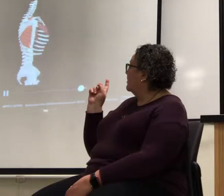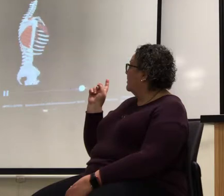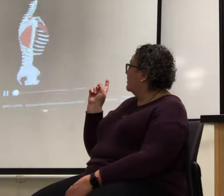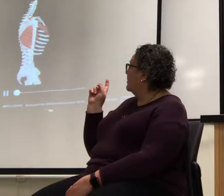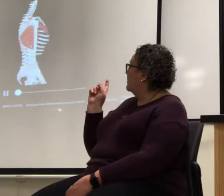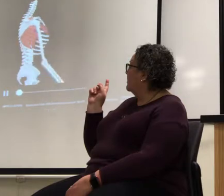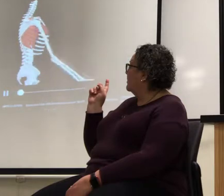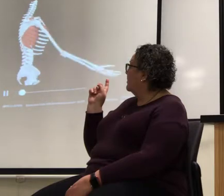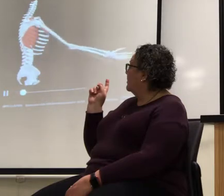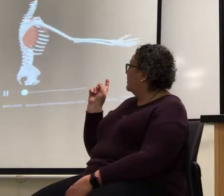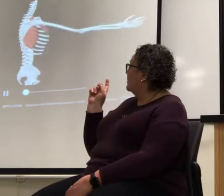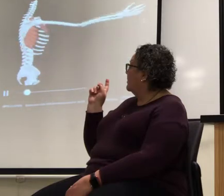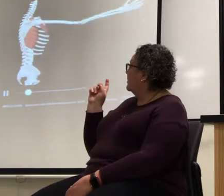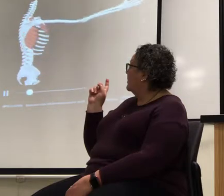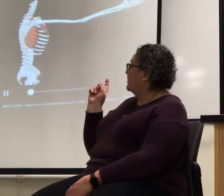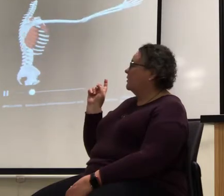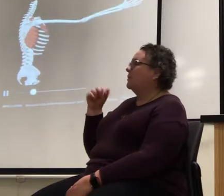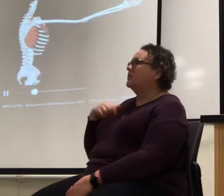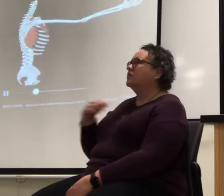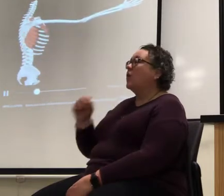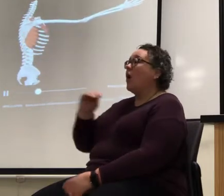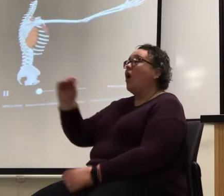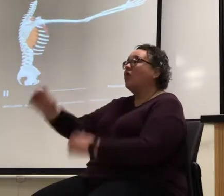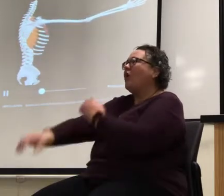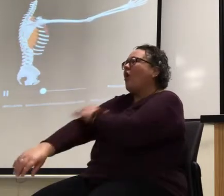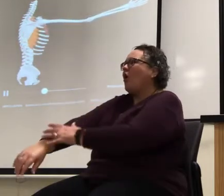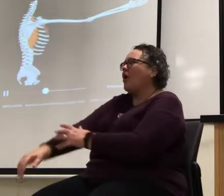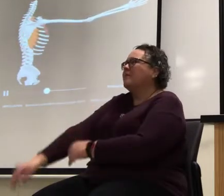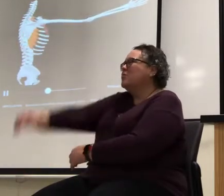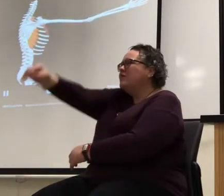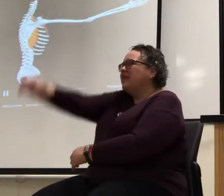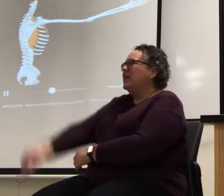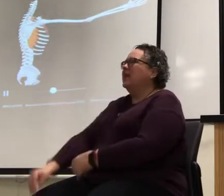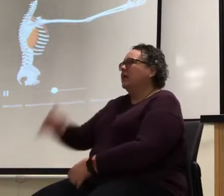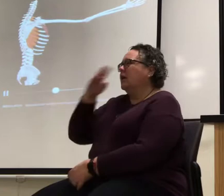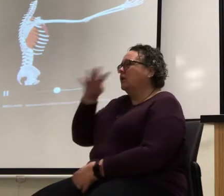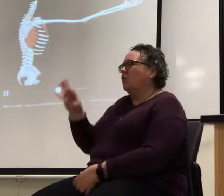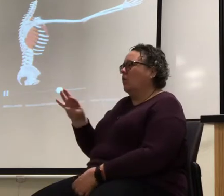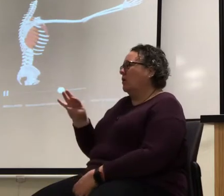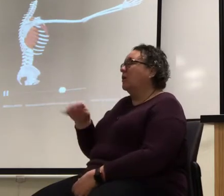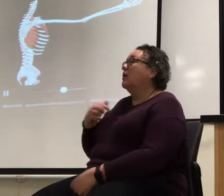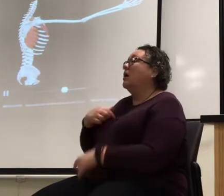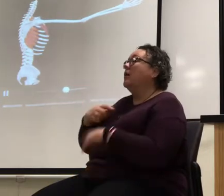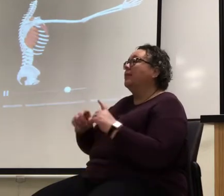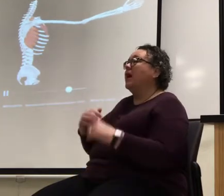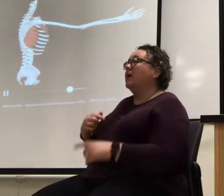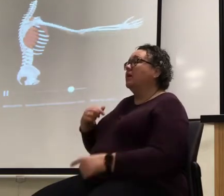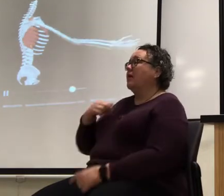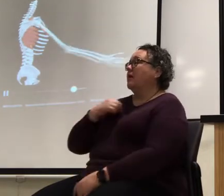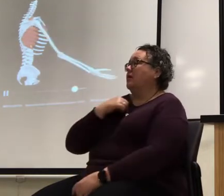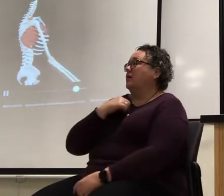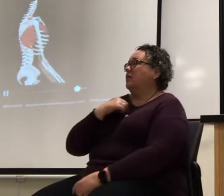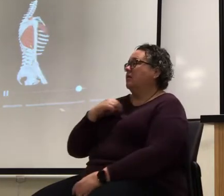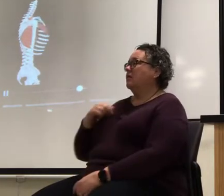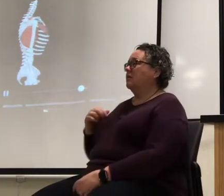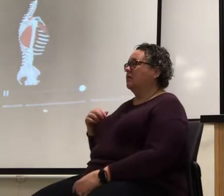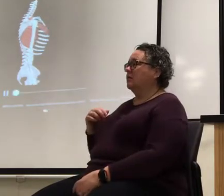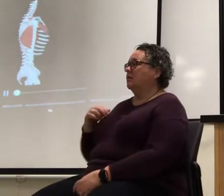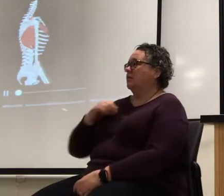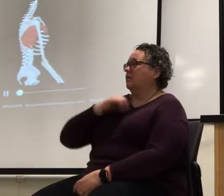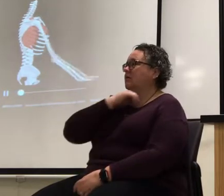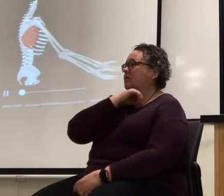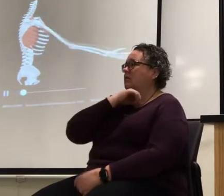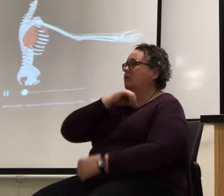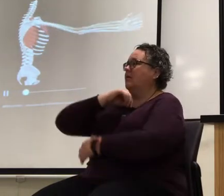So they're gonna flex the arm, don't disregard that. Right there, when the muscle lights up, the shoulder blade, it kind of slides forward a little